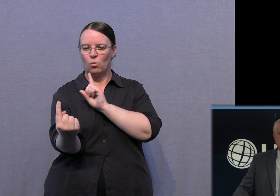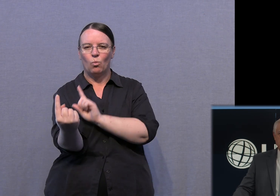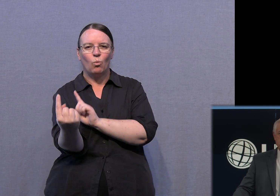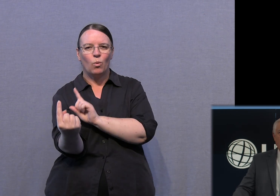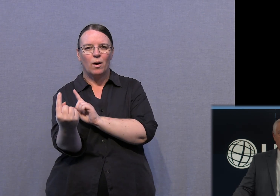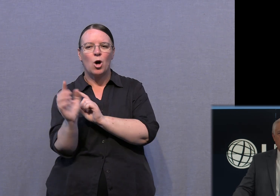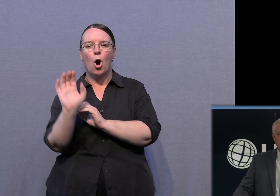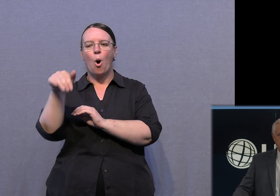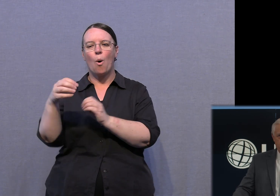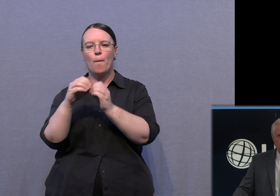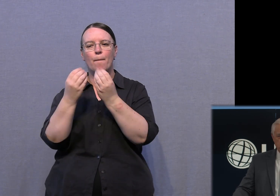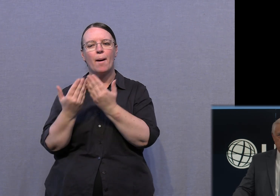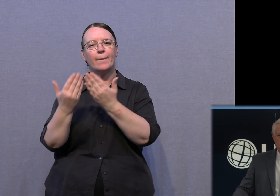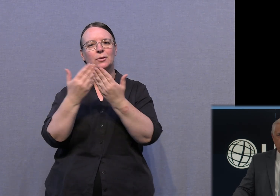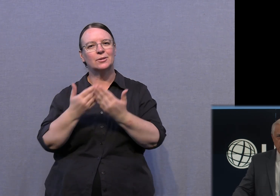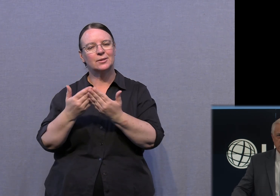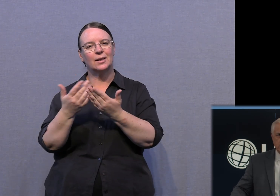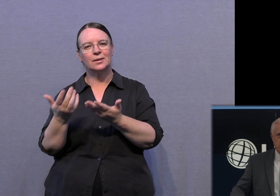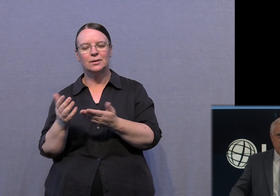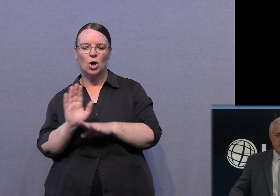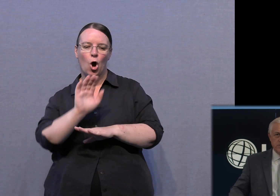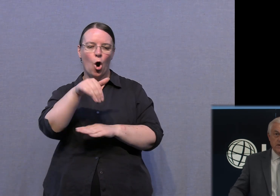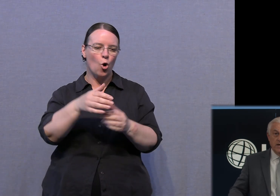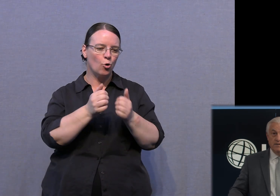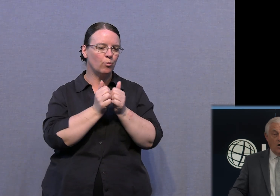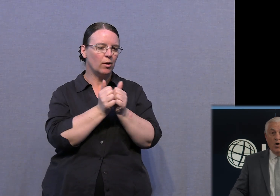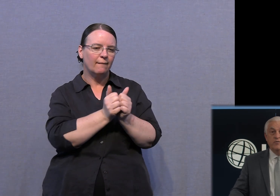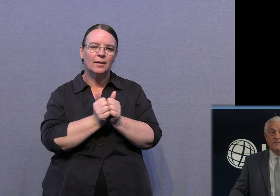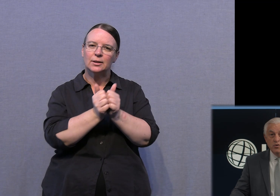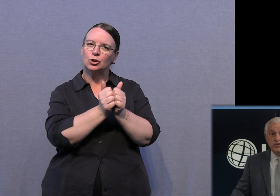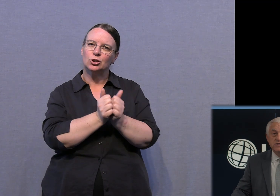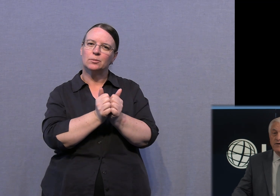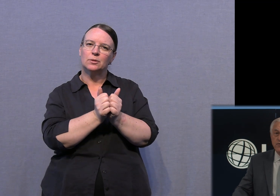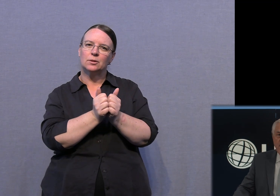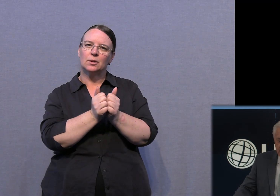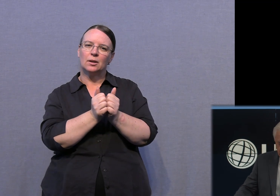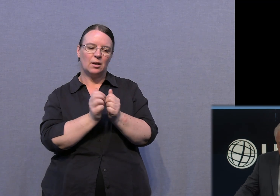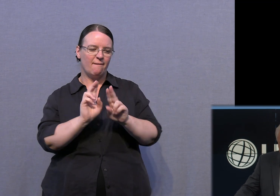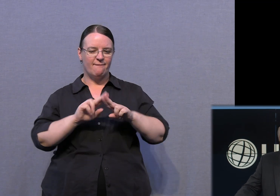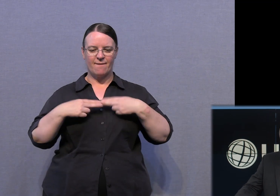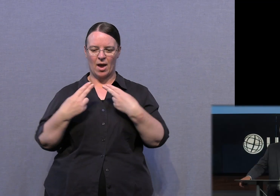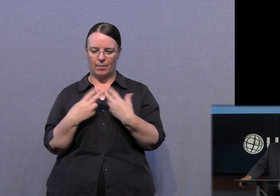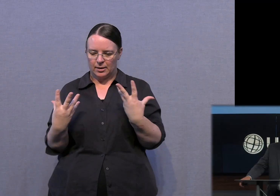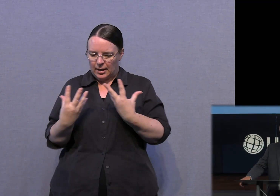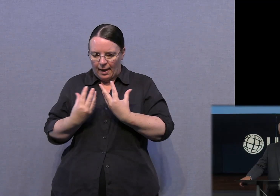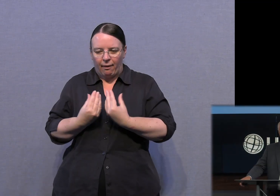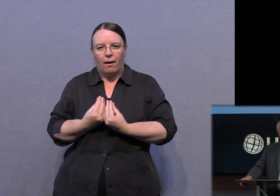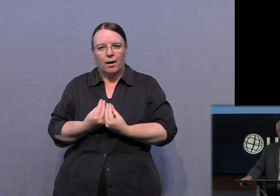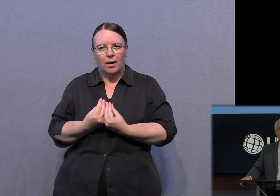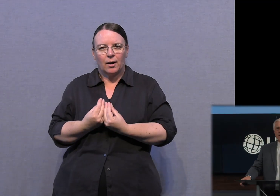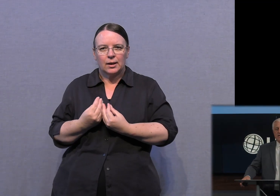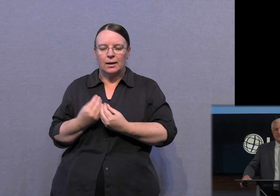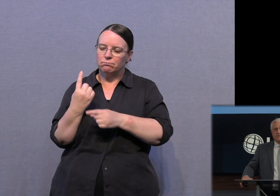Bible studies, the home fellowship or friendship groups, the home devotions of the family. And I believe God